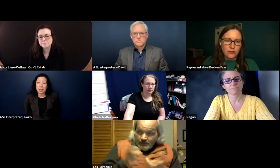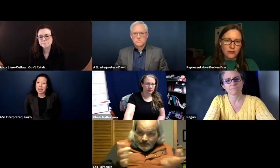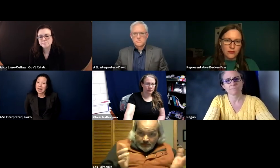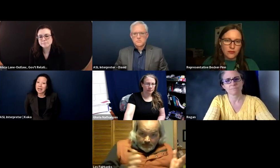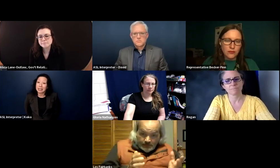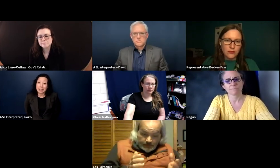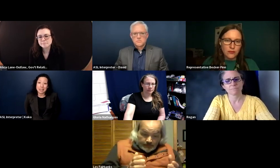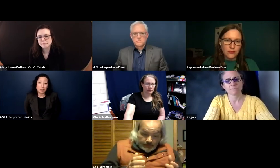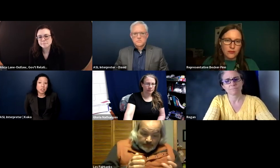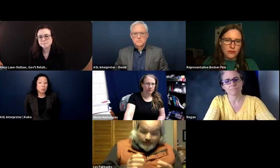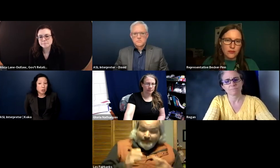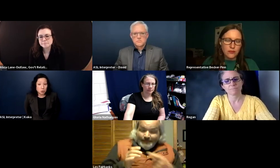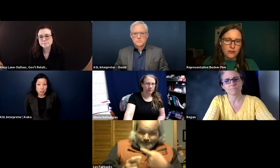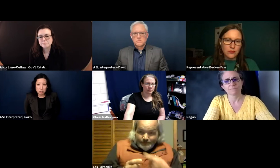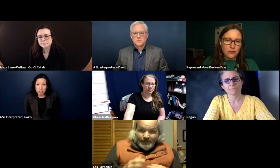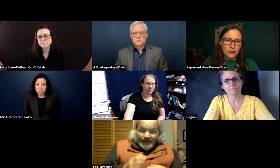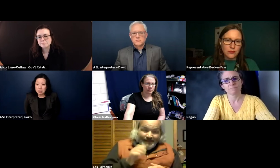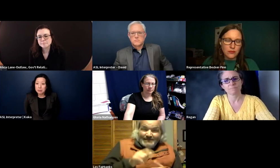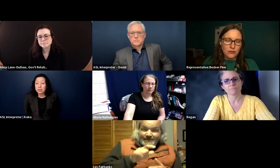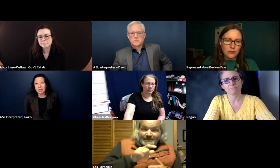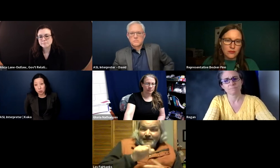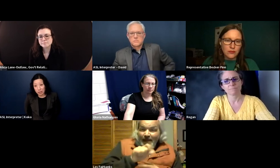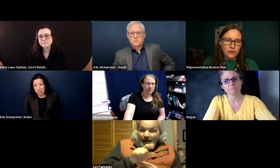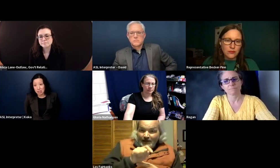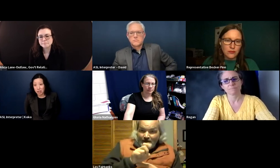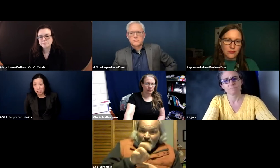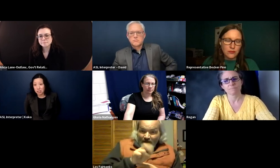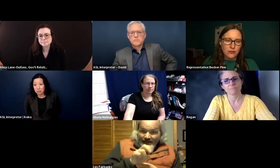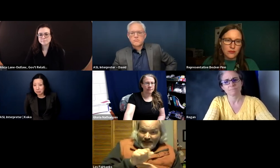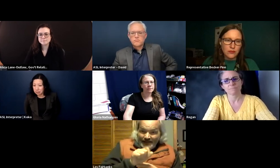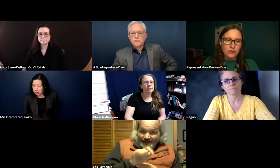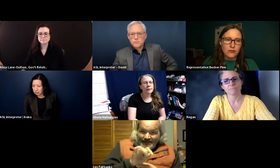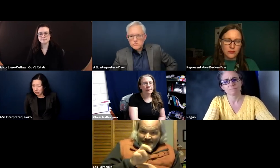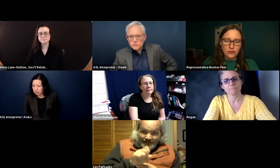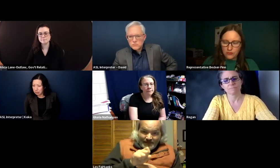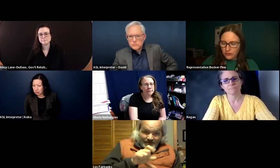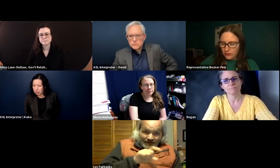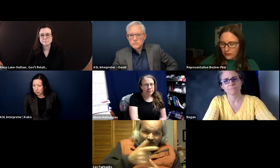north. It's a very small school district, so that's one consideration.